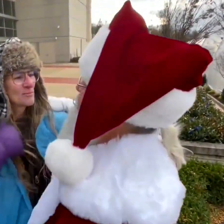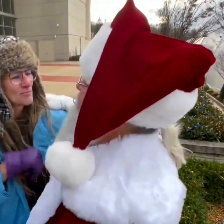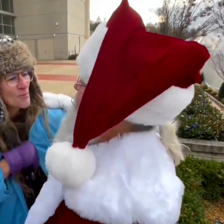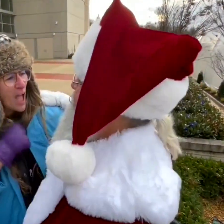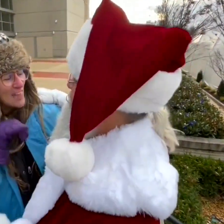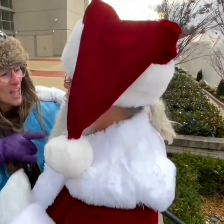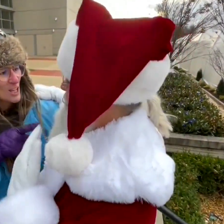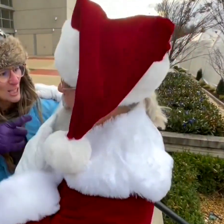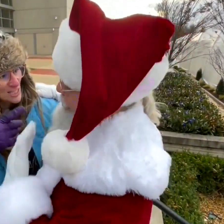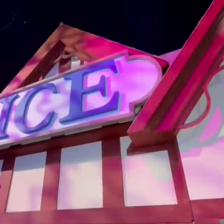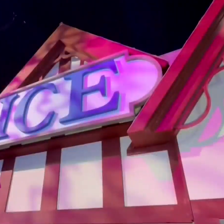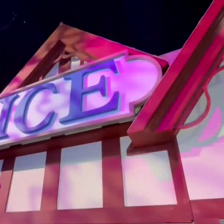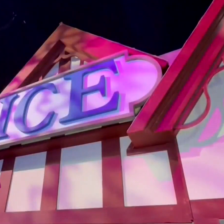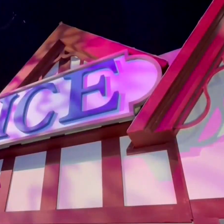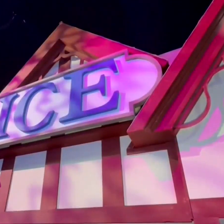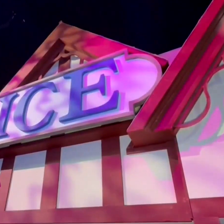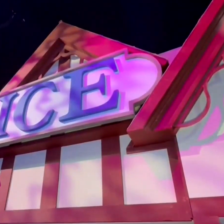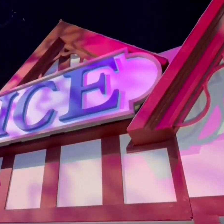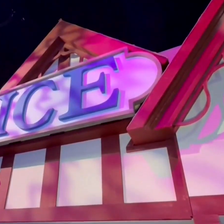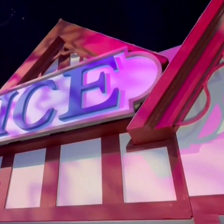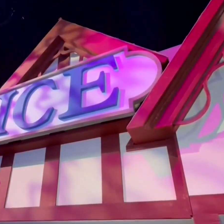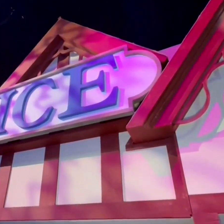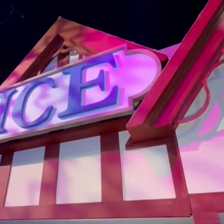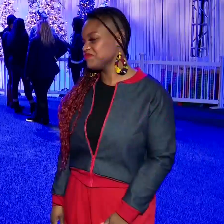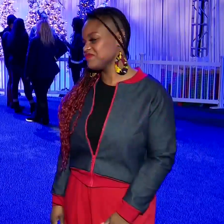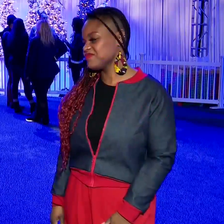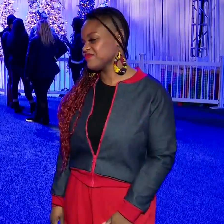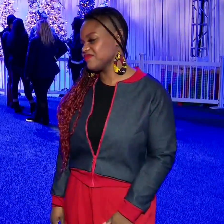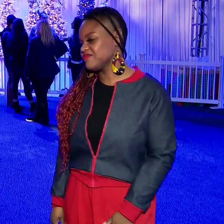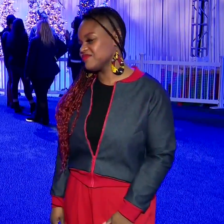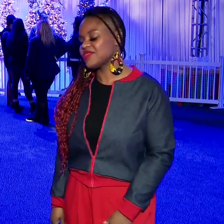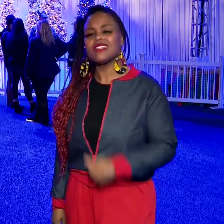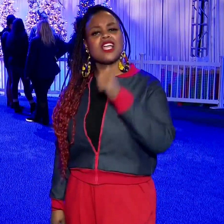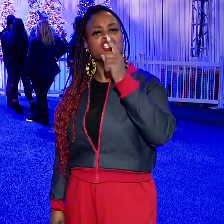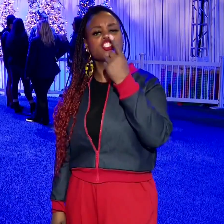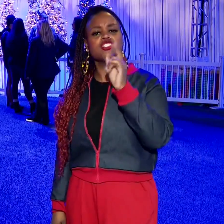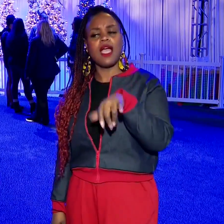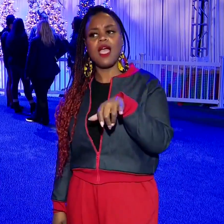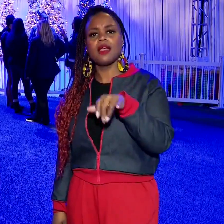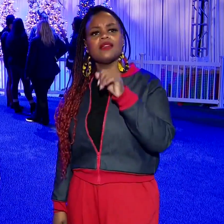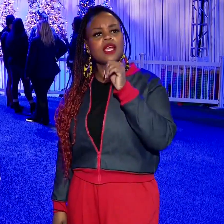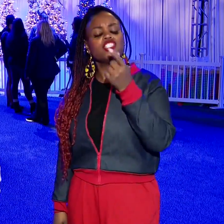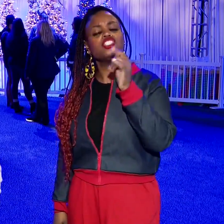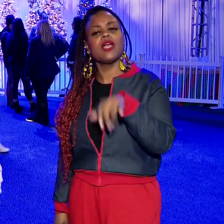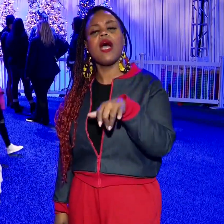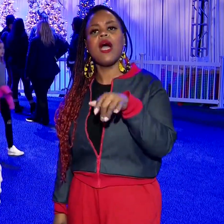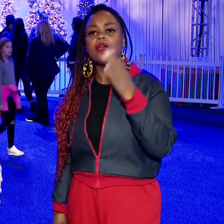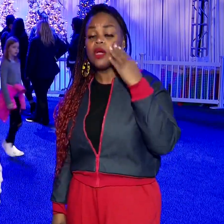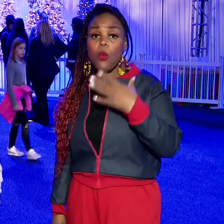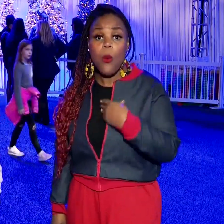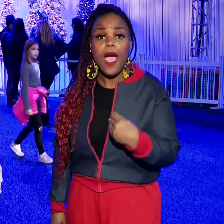through an interactive experience in an ice cave where everyone could understand what's being said. And it's not just that.